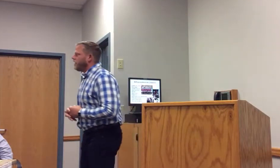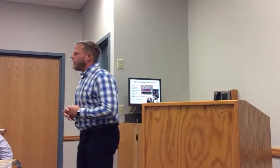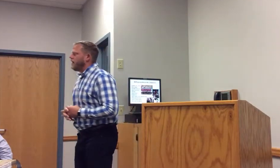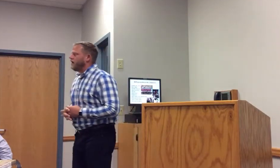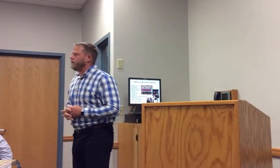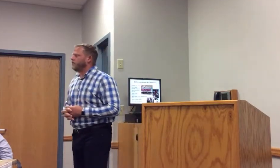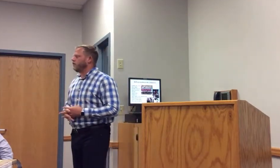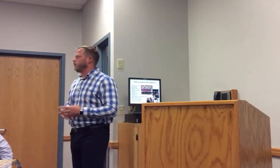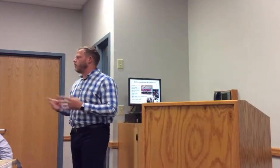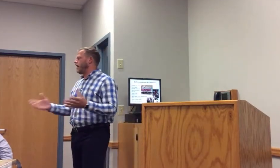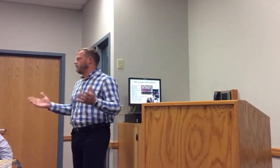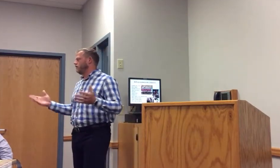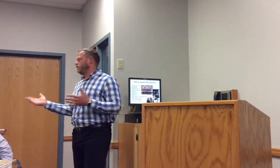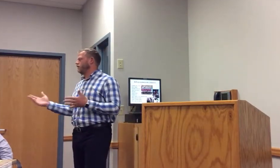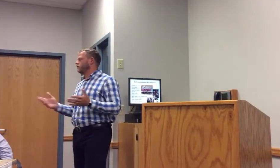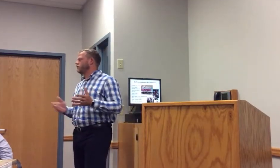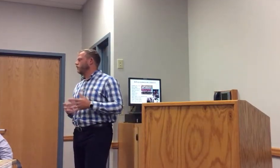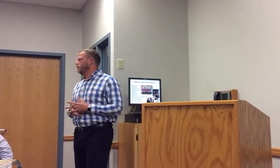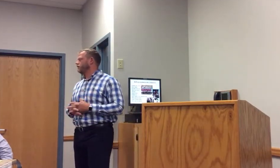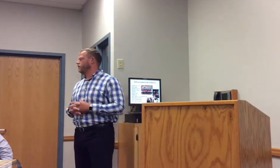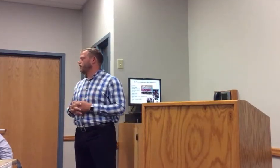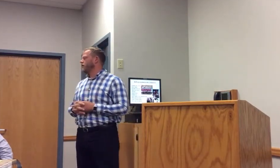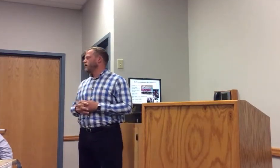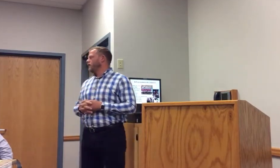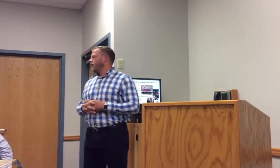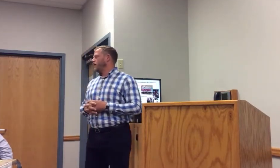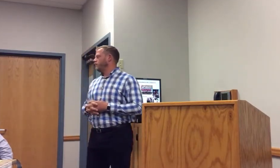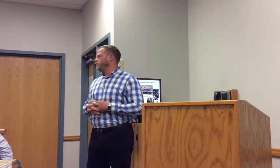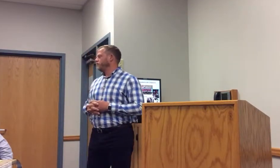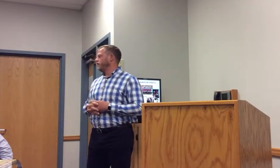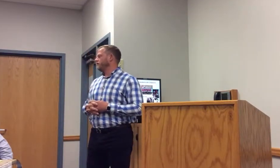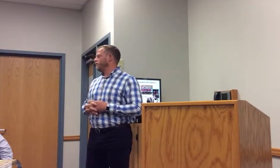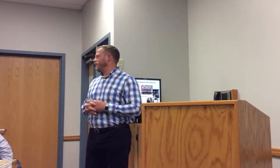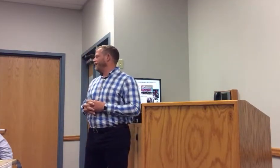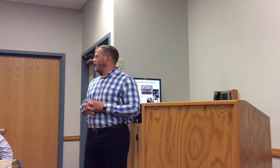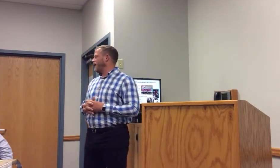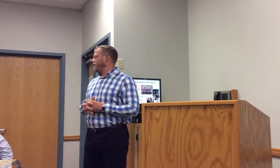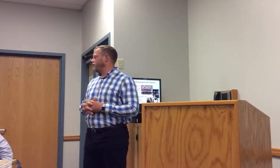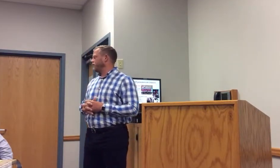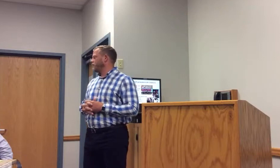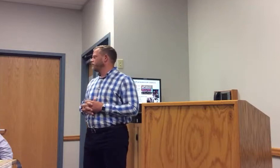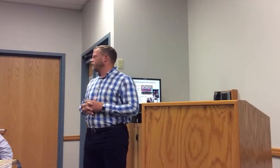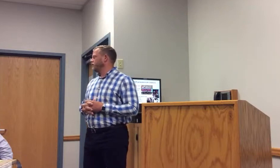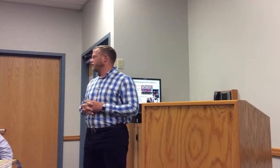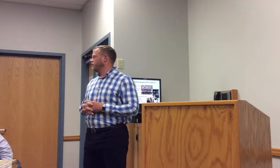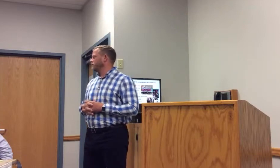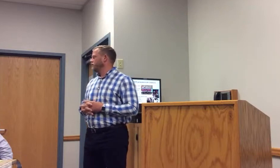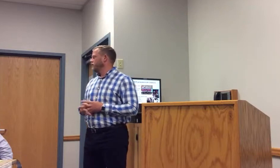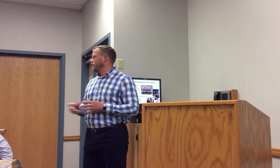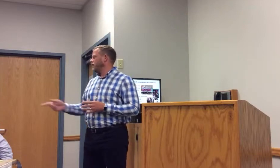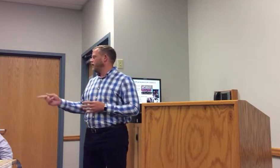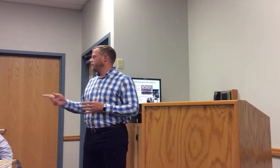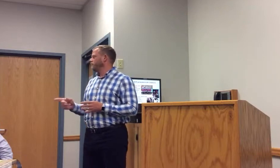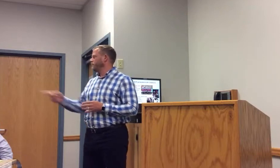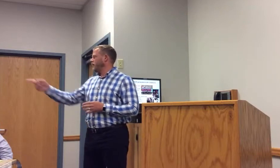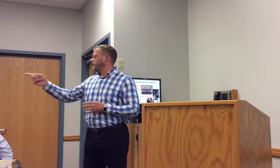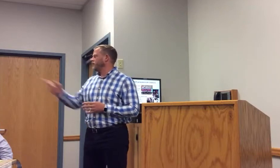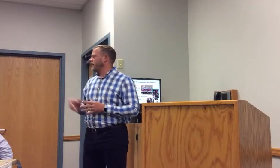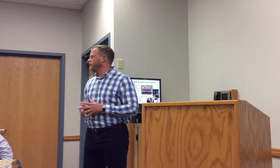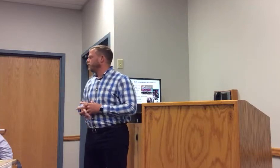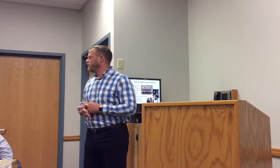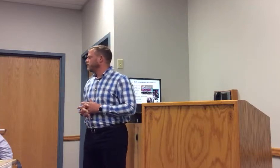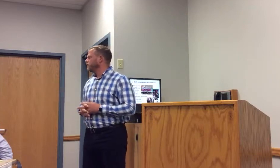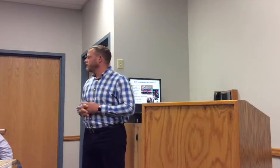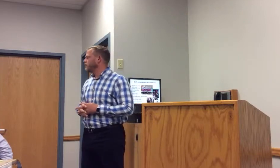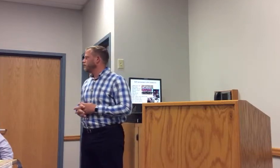Services. And they'll go out and deliver those toys for kids that may not have those opportunities in